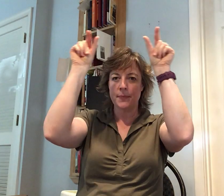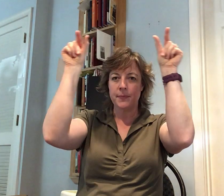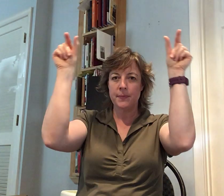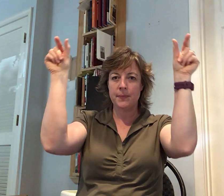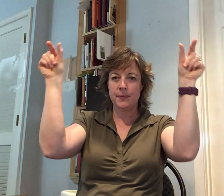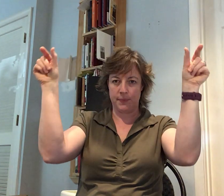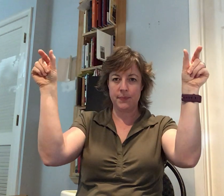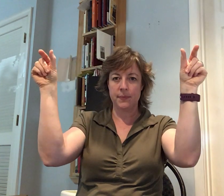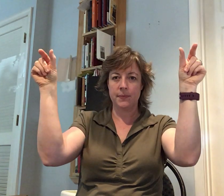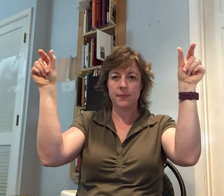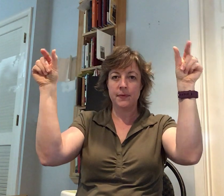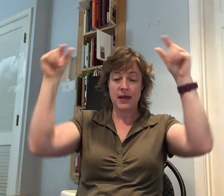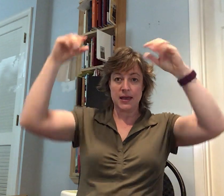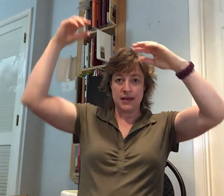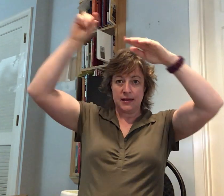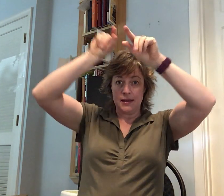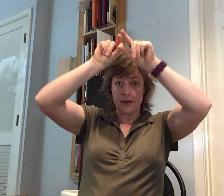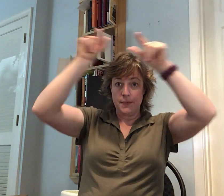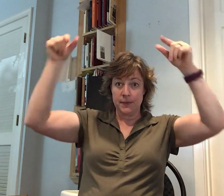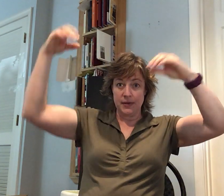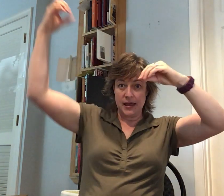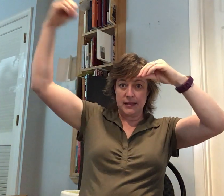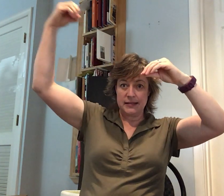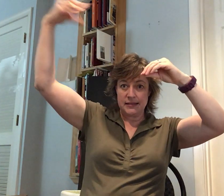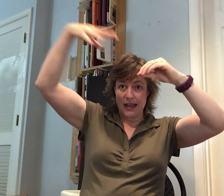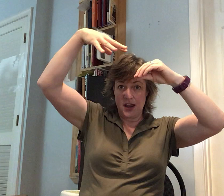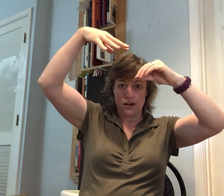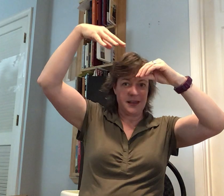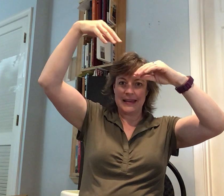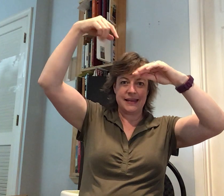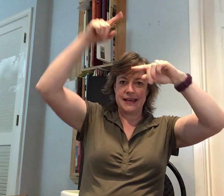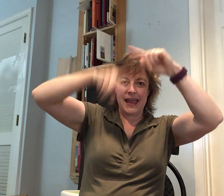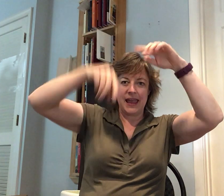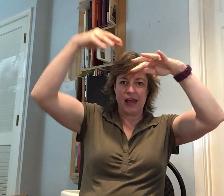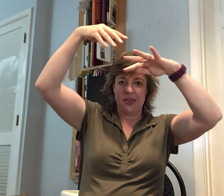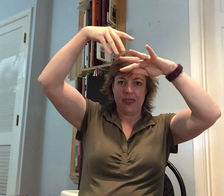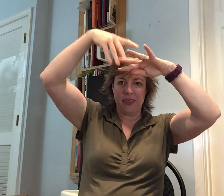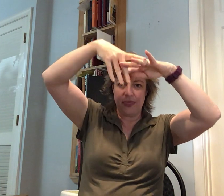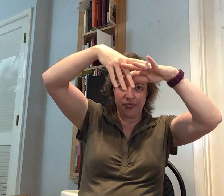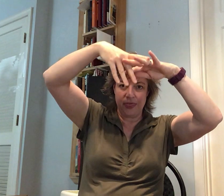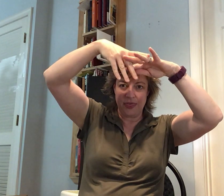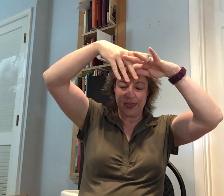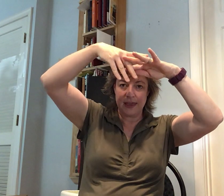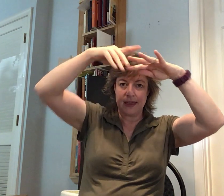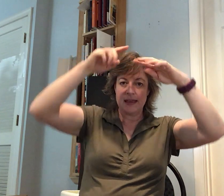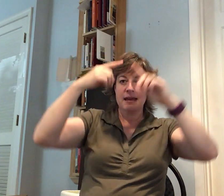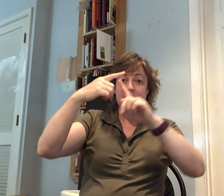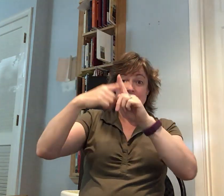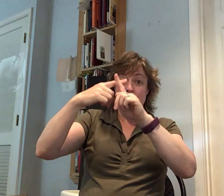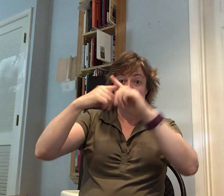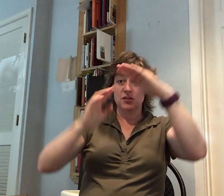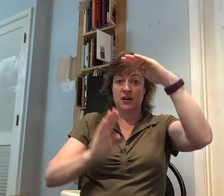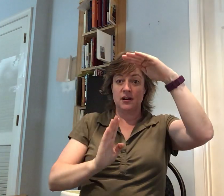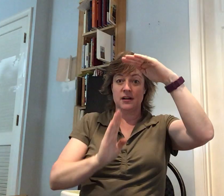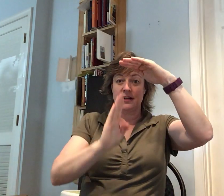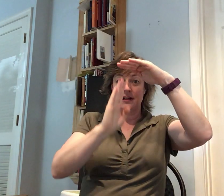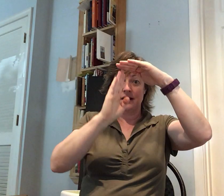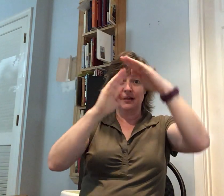reflects sunlight back into space, lowering air temperatures. In the past, large